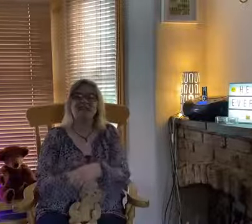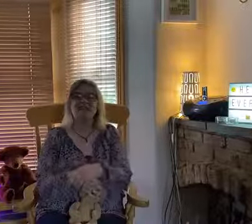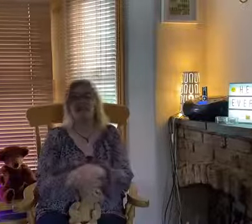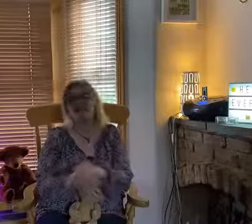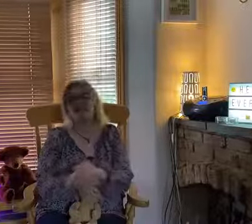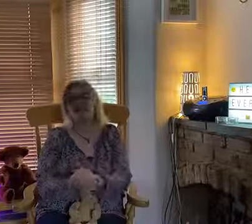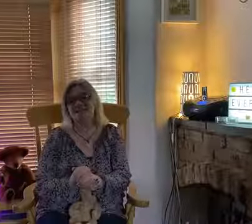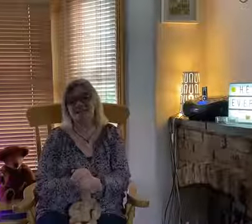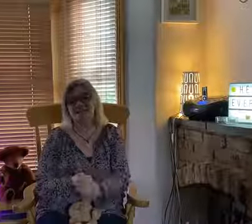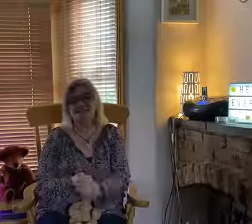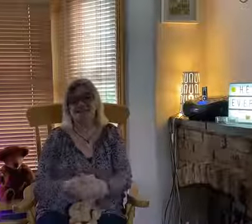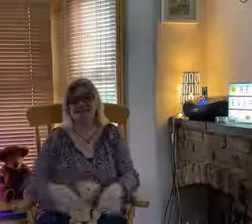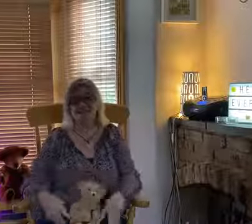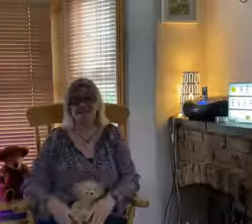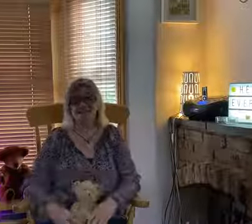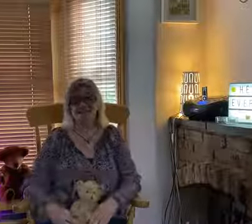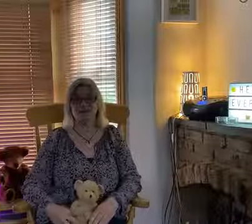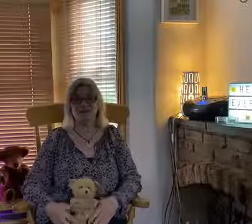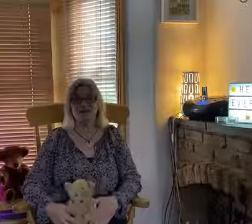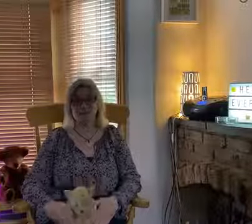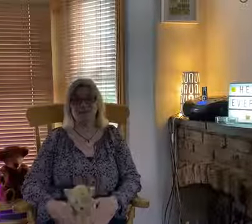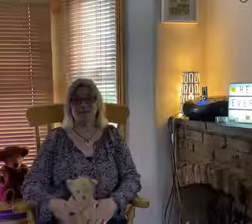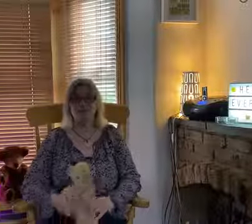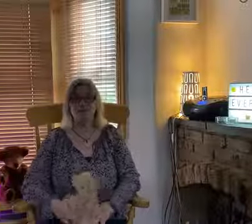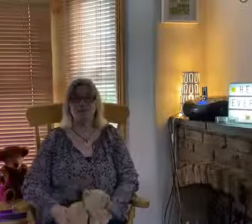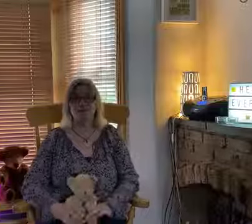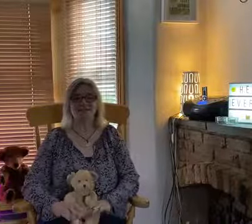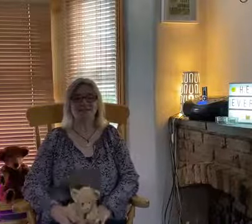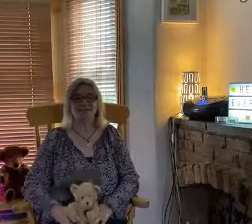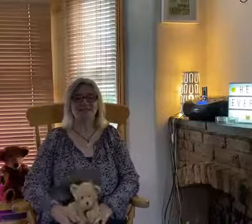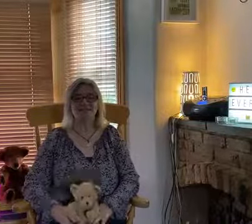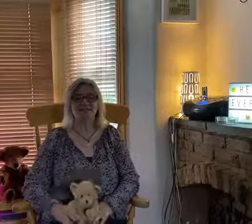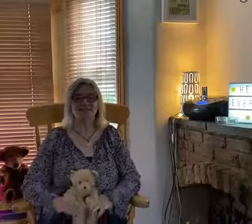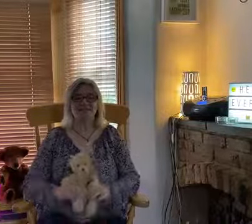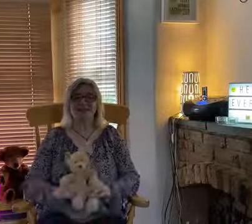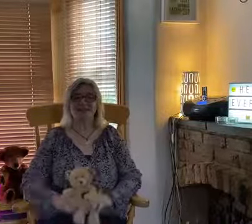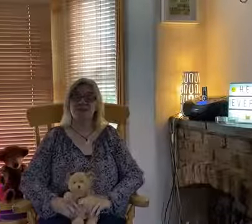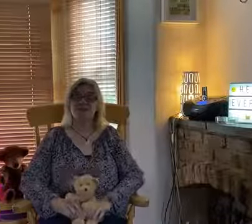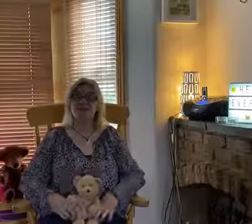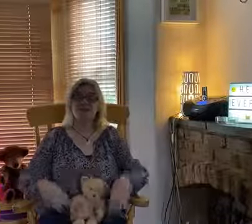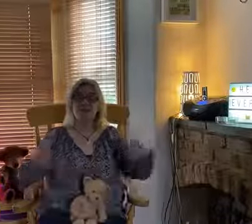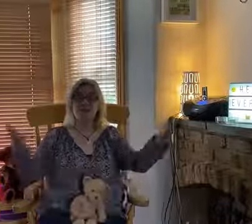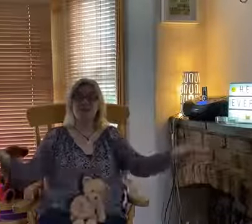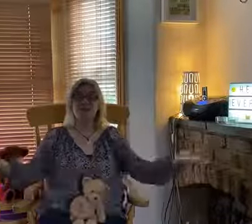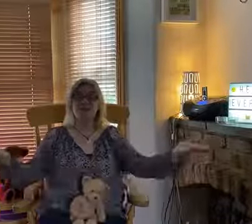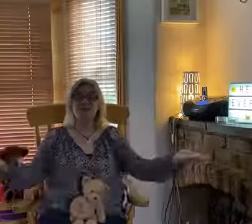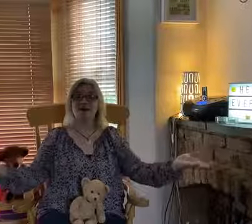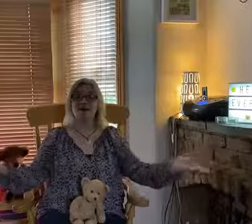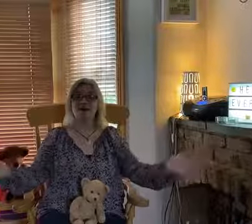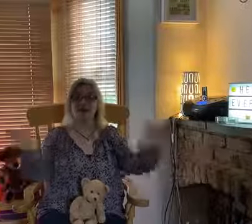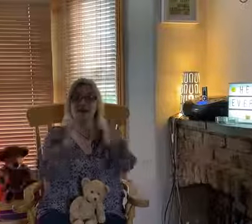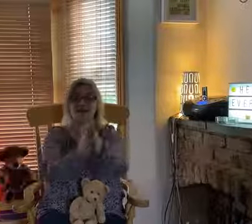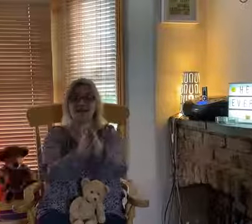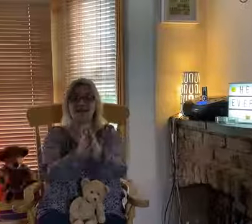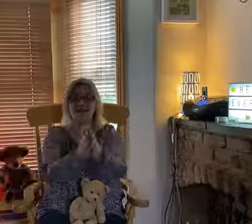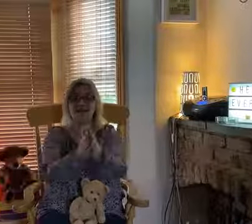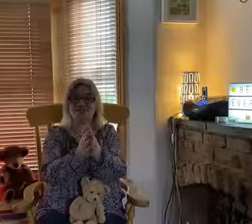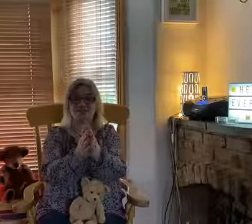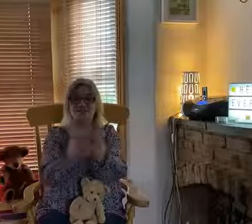and you get kisses and cuddles in this one as well. Which is always a good thing. So hands at the ready to open and shut.